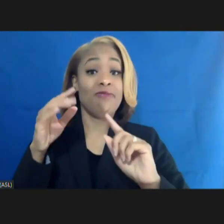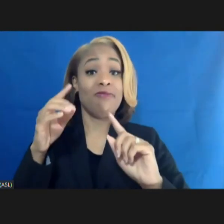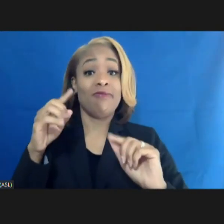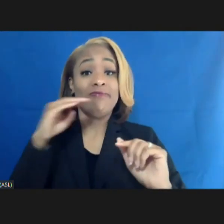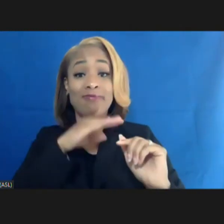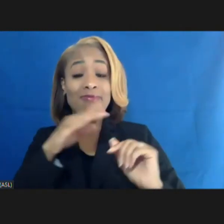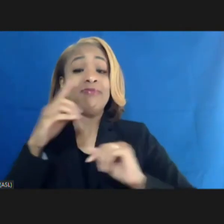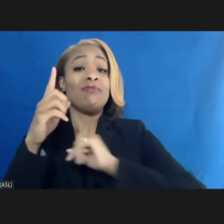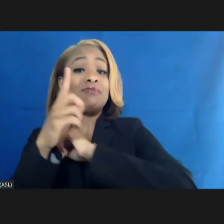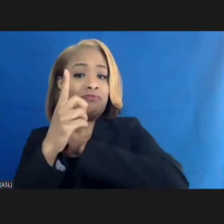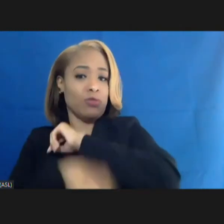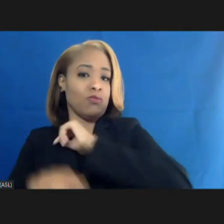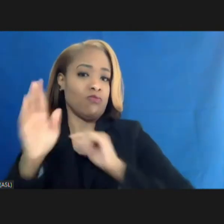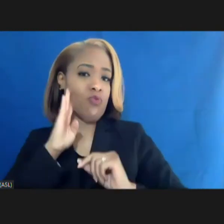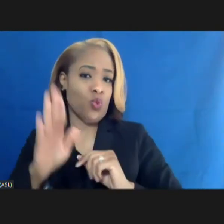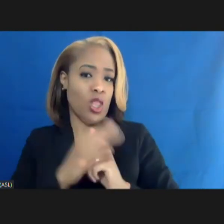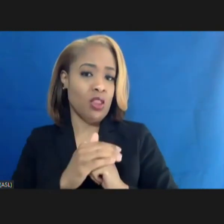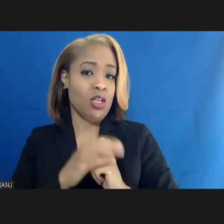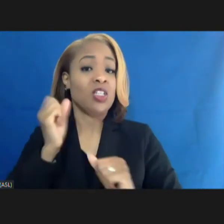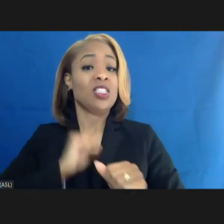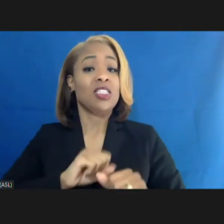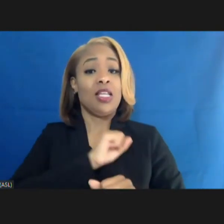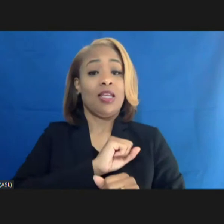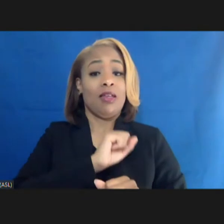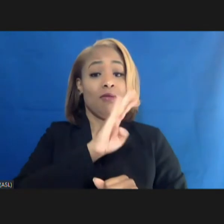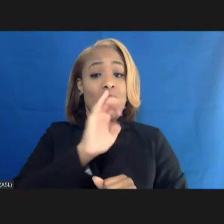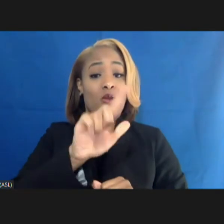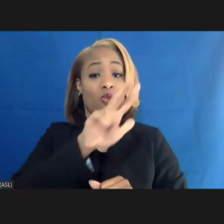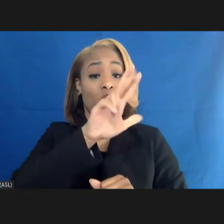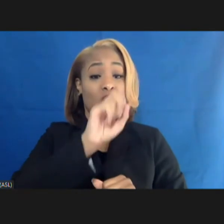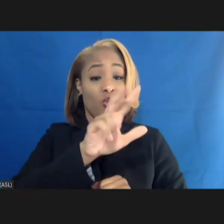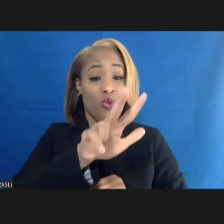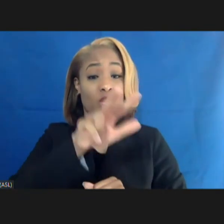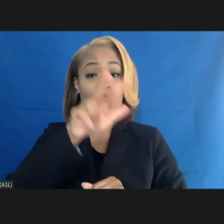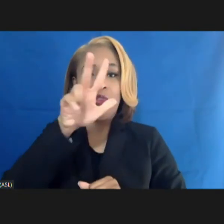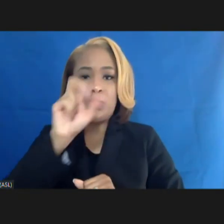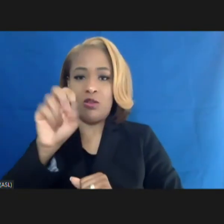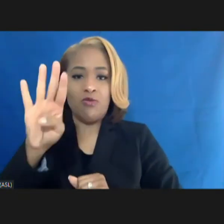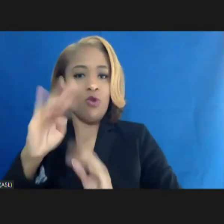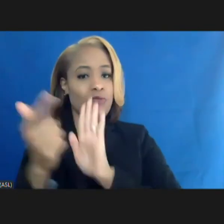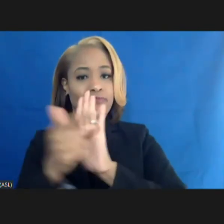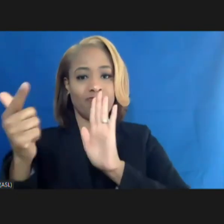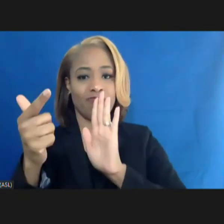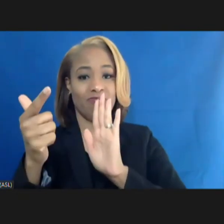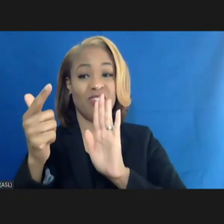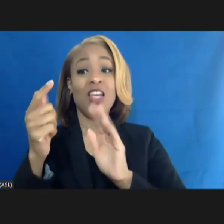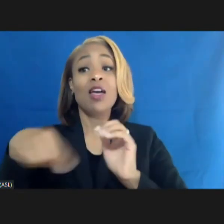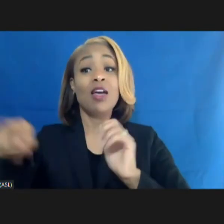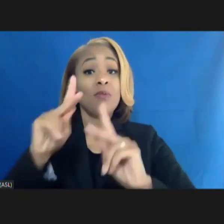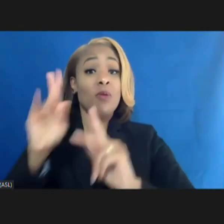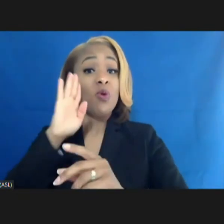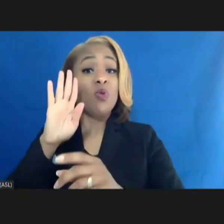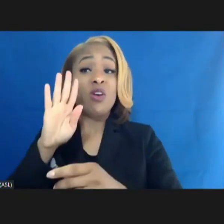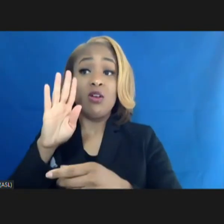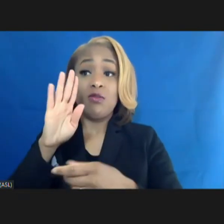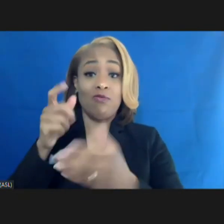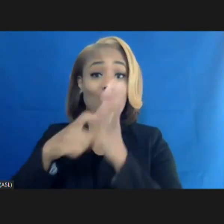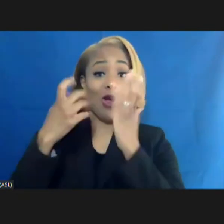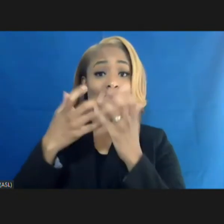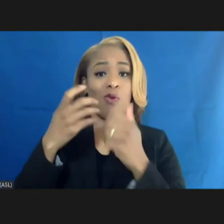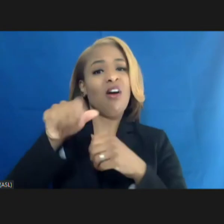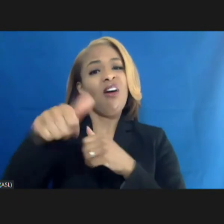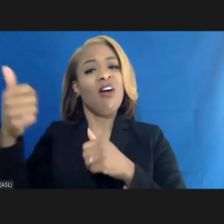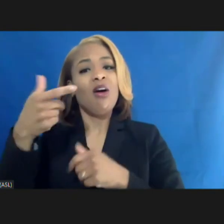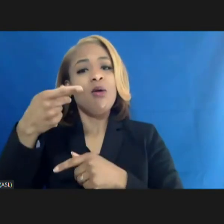Senate Bills 303 and 304 ban this practice. Those voters would be required to vote a provisional ballot, which would not be